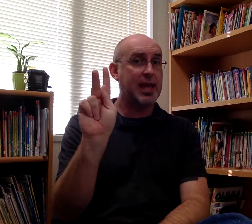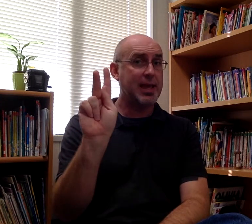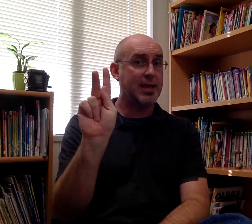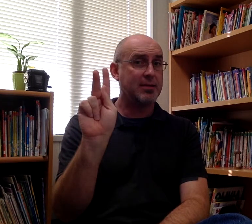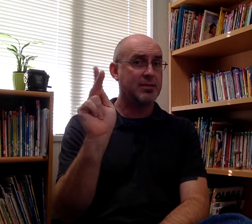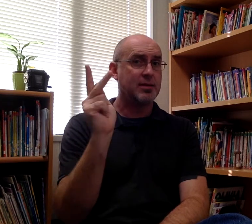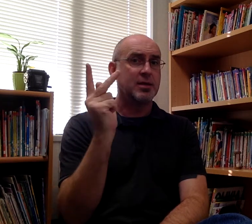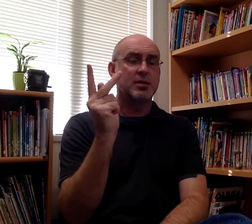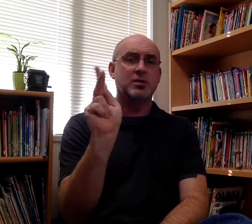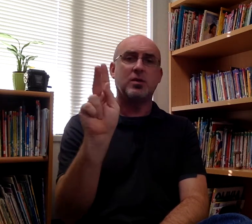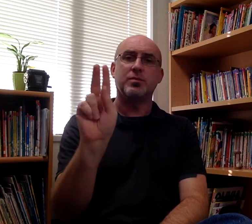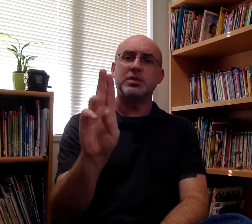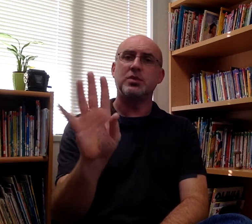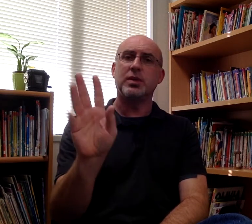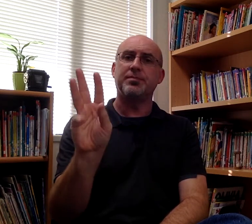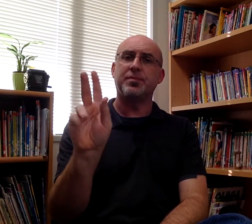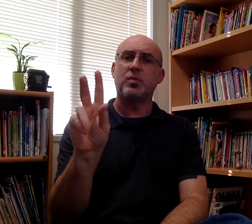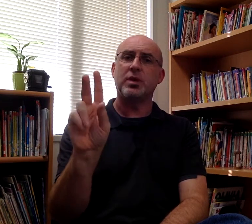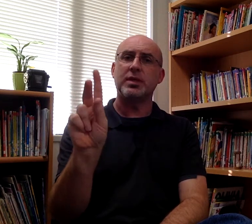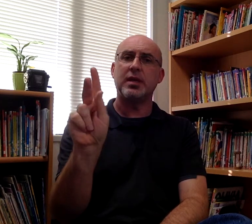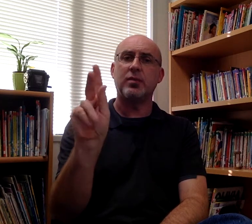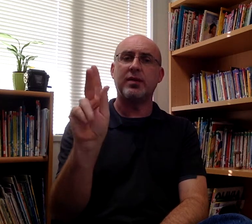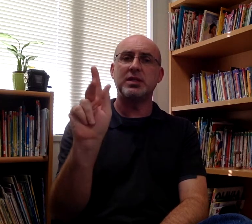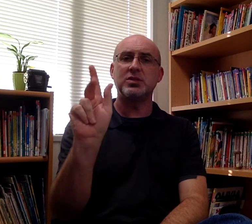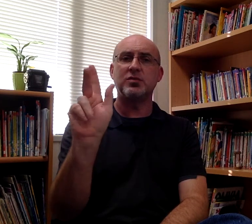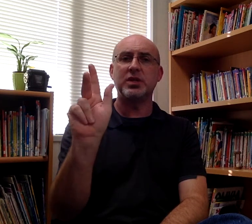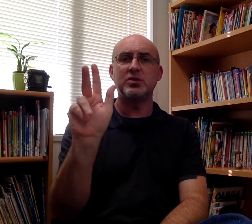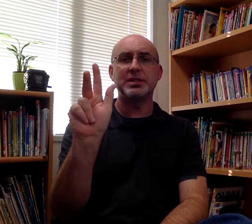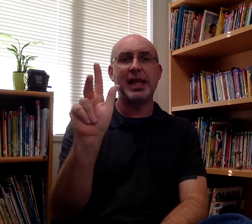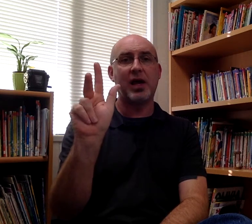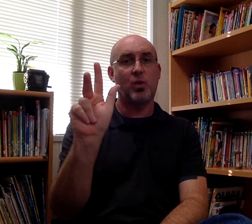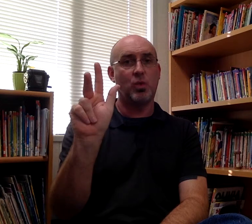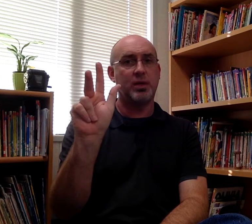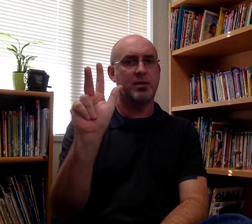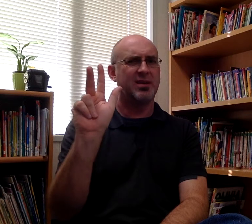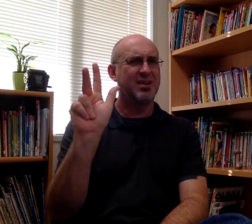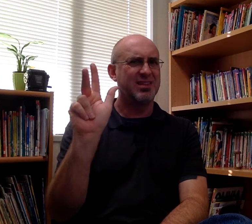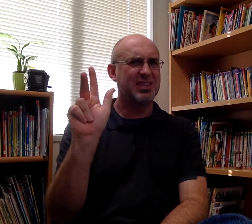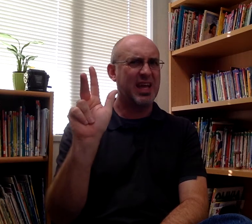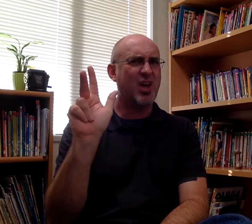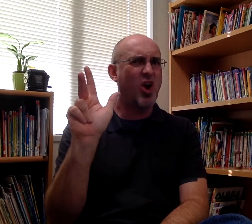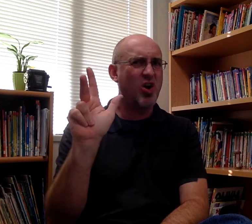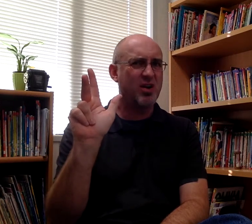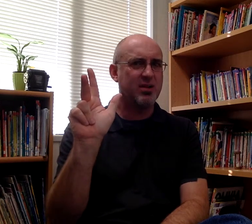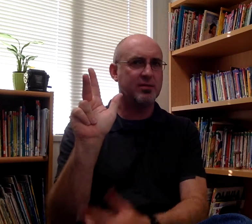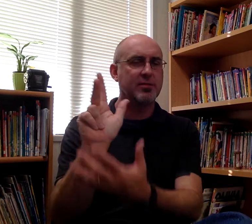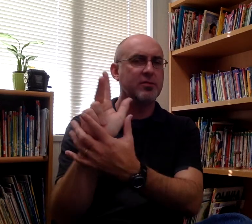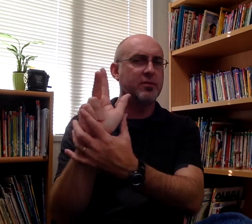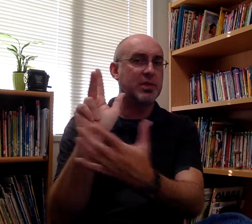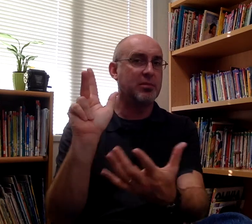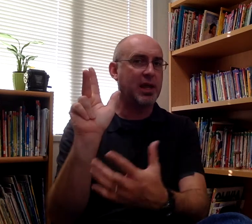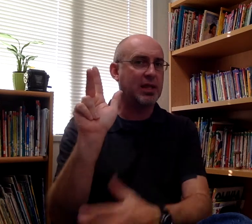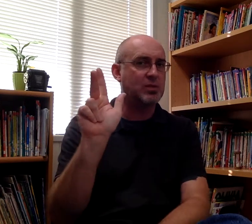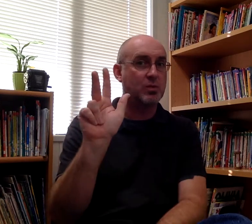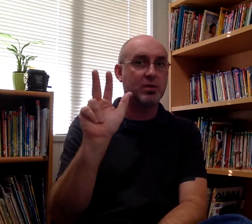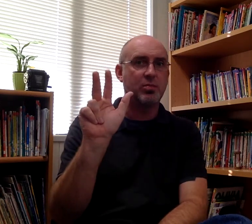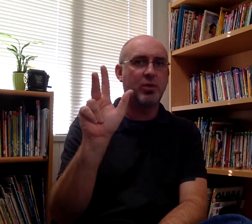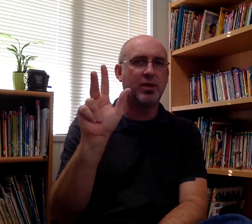K. So let's do it. We have these two fingers down. It's kind of hard, even for me, my hands are really broken